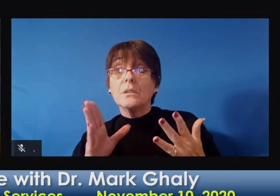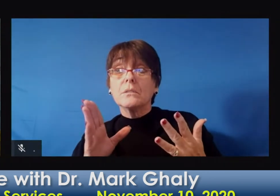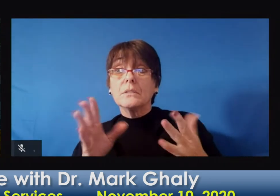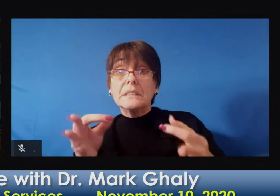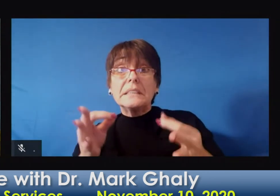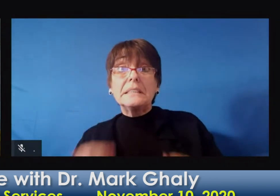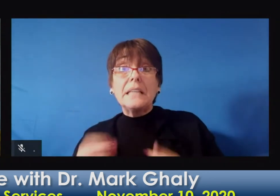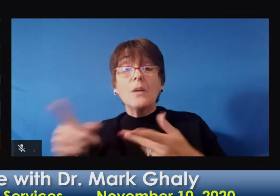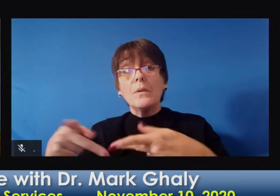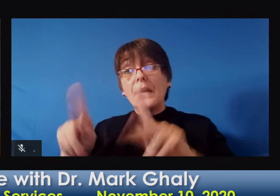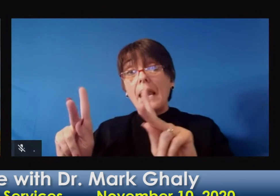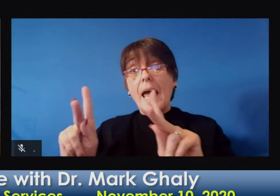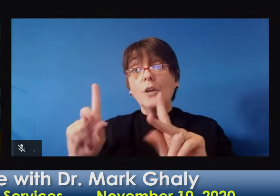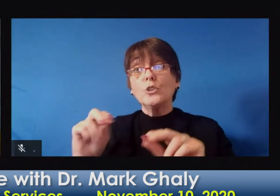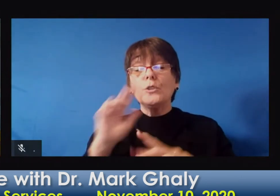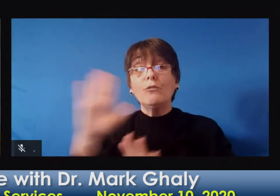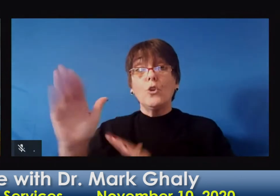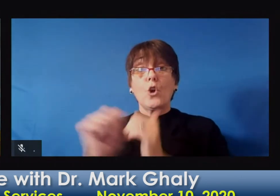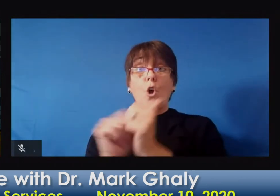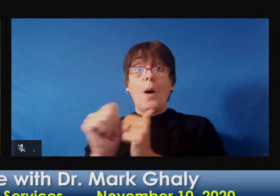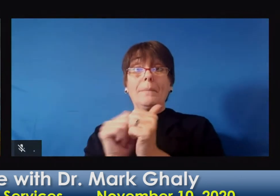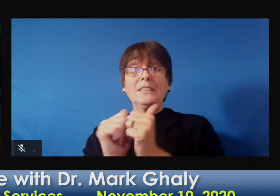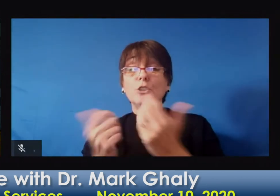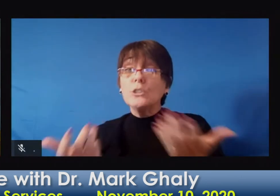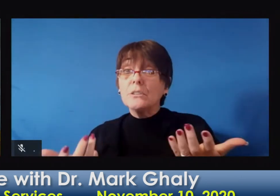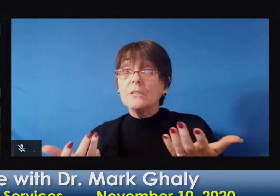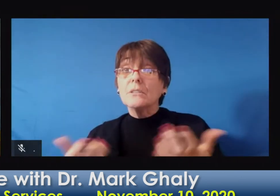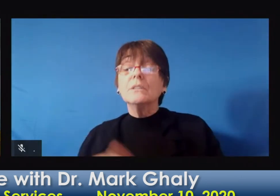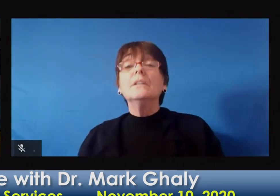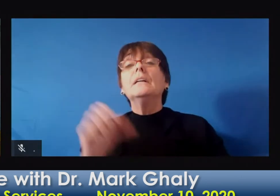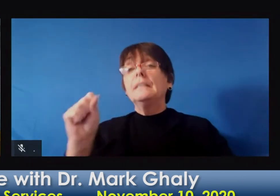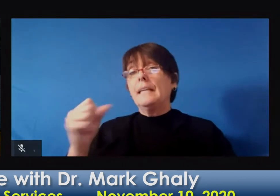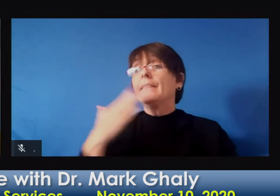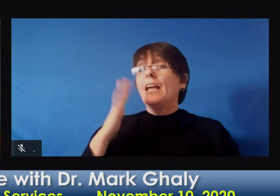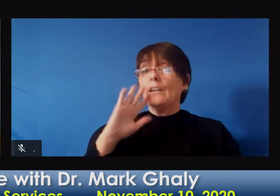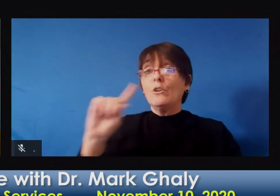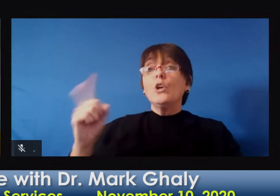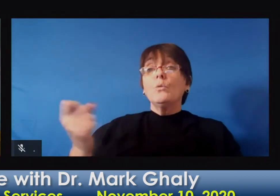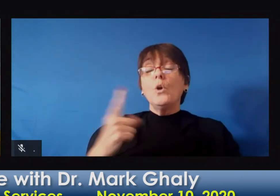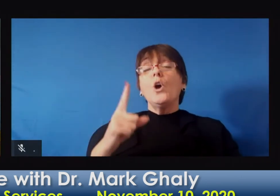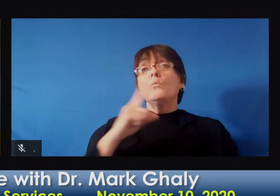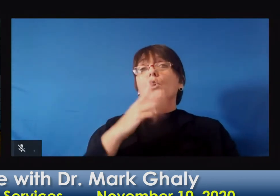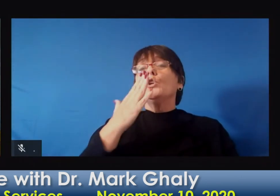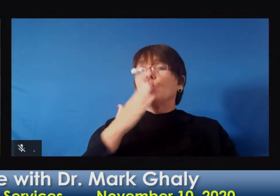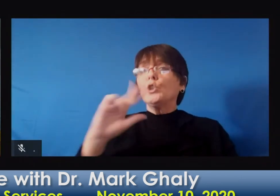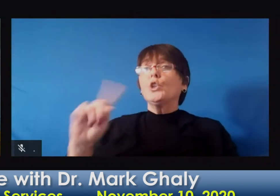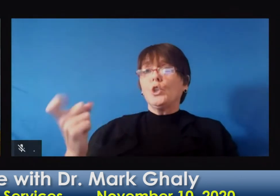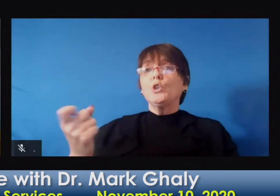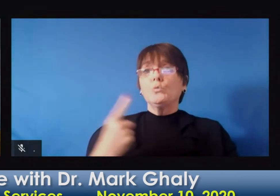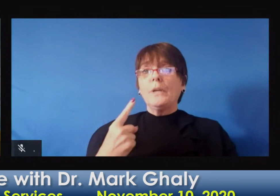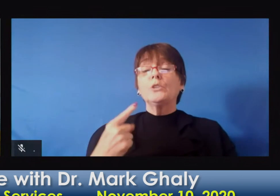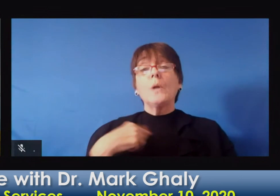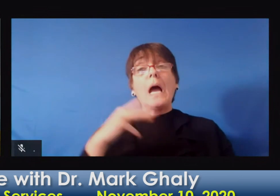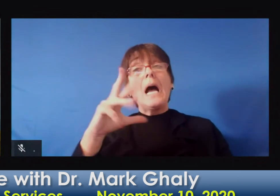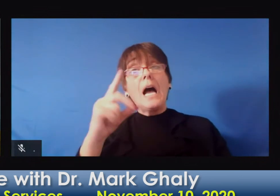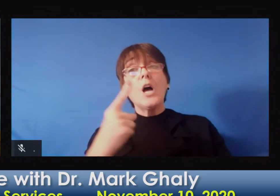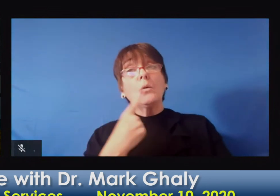far as competition? Thank you. Yeah, so thank you for the question, really a thoughtful question. And I would say,